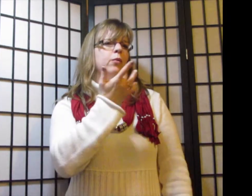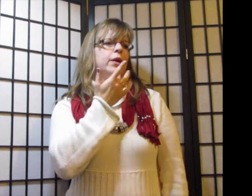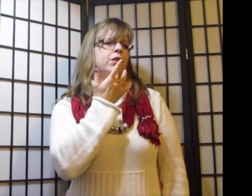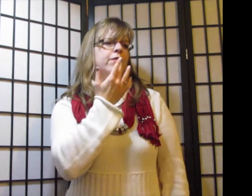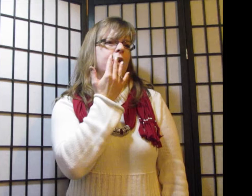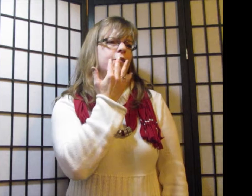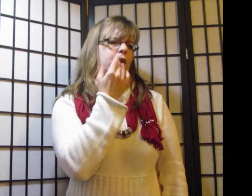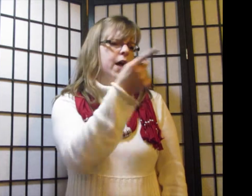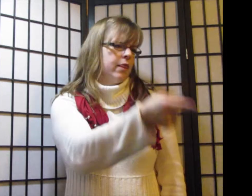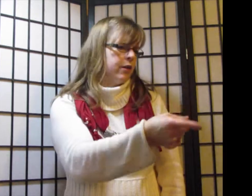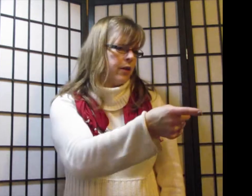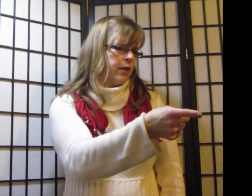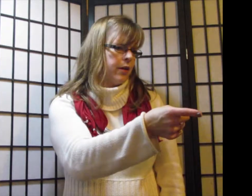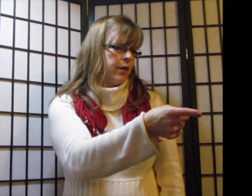What's your favorite color?